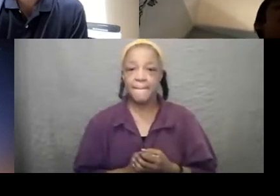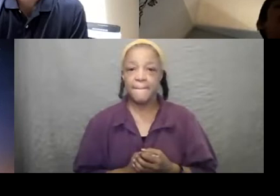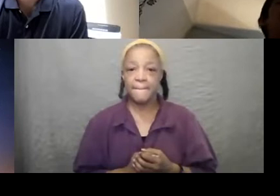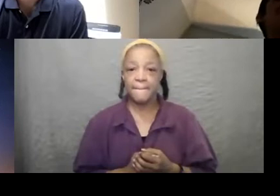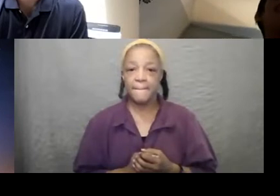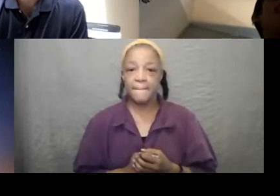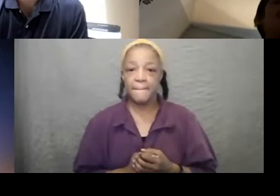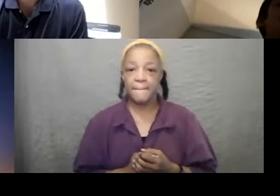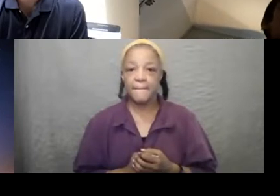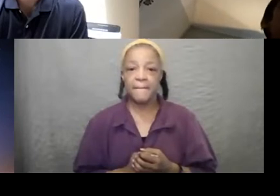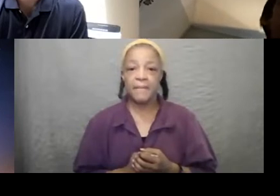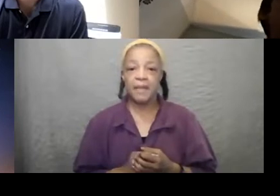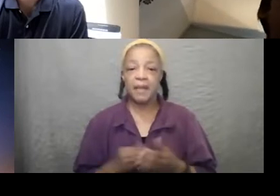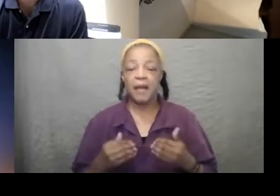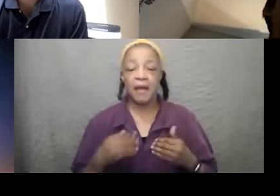kindergarten